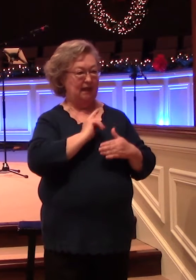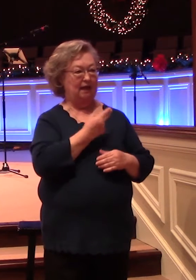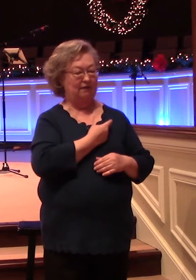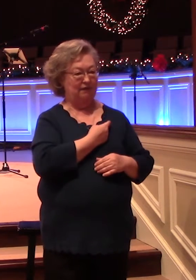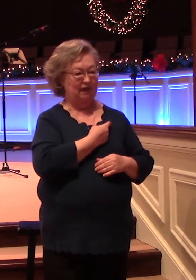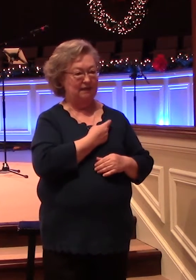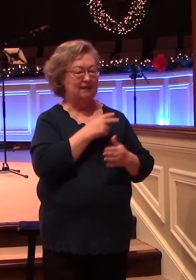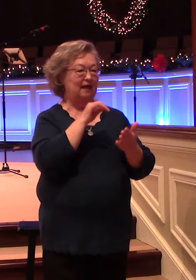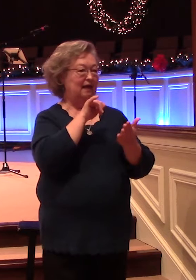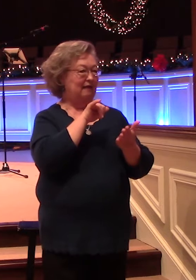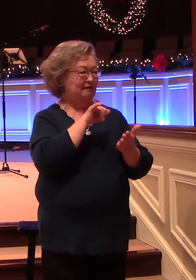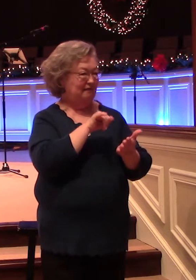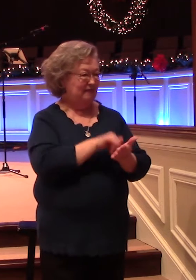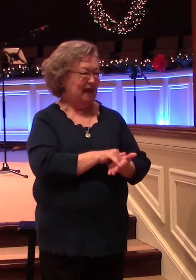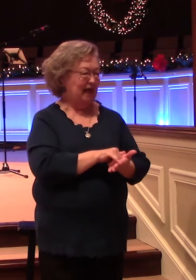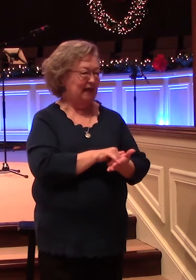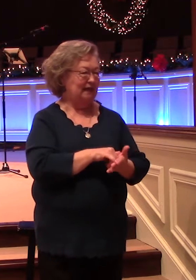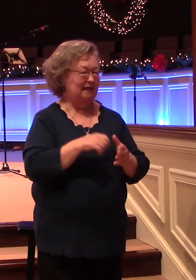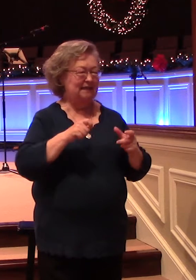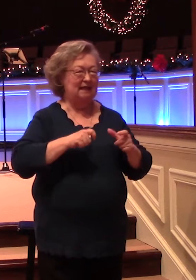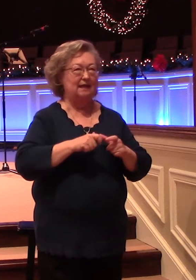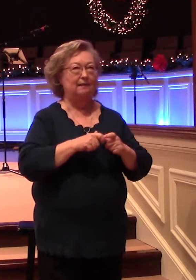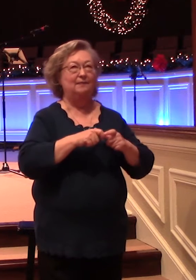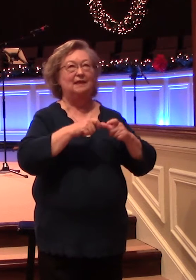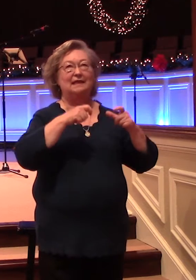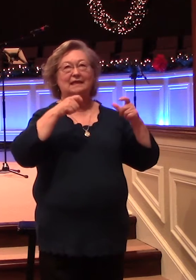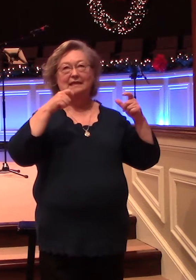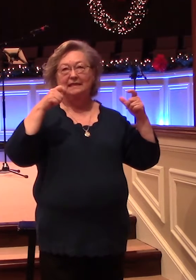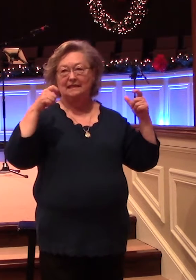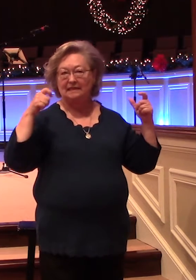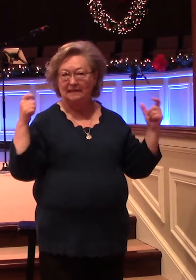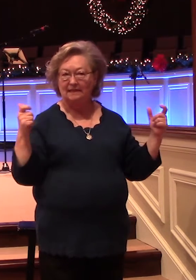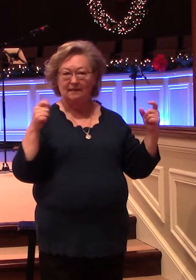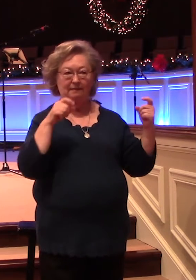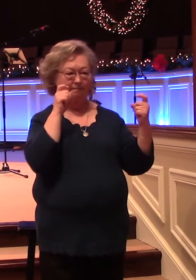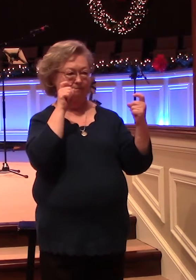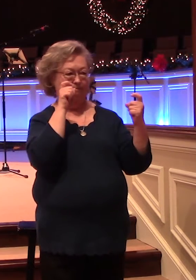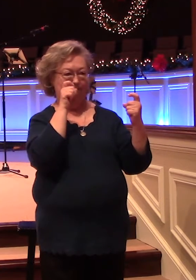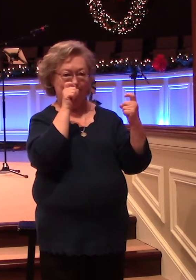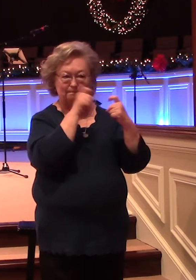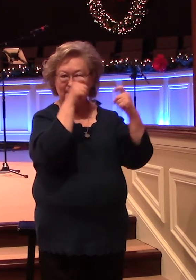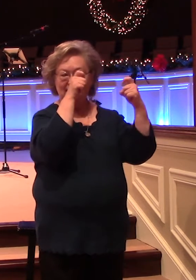that is an enormously specific and practical